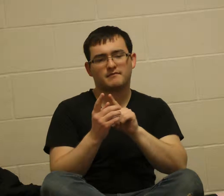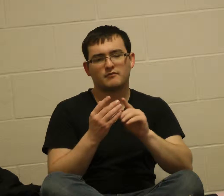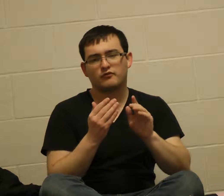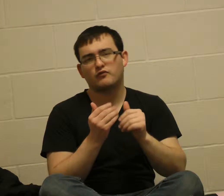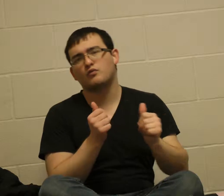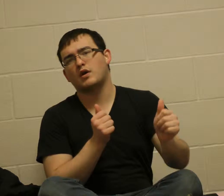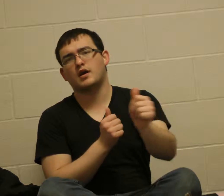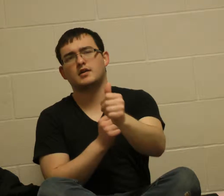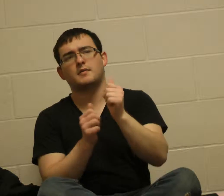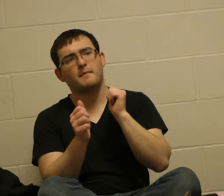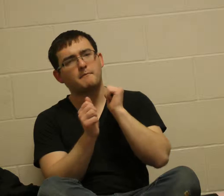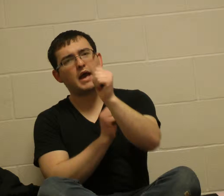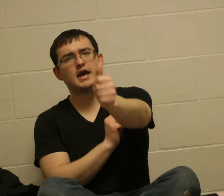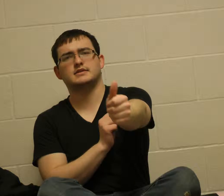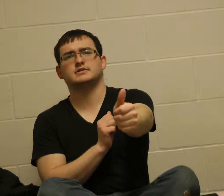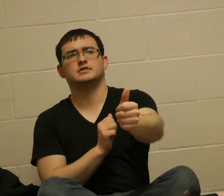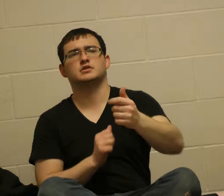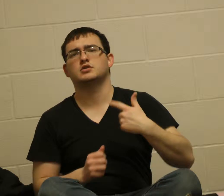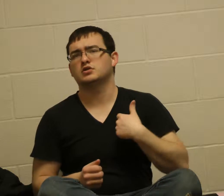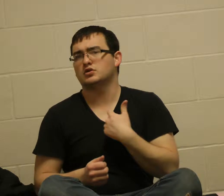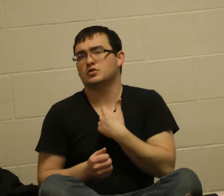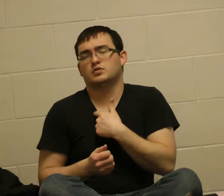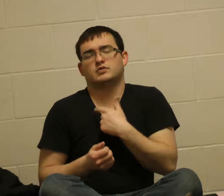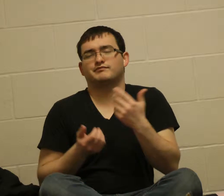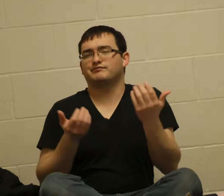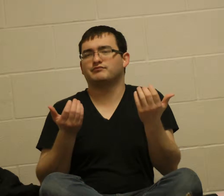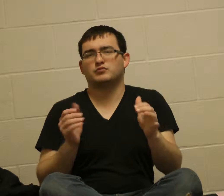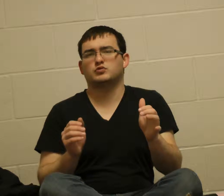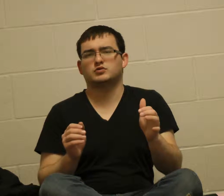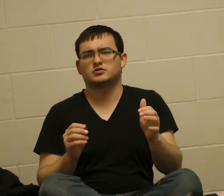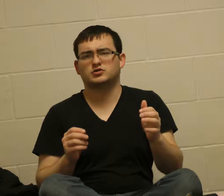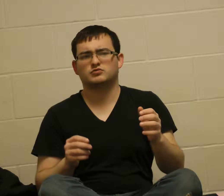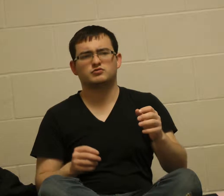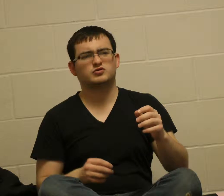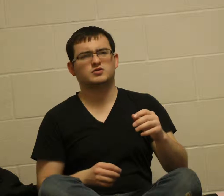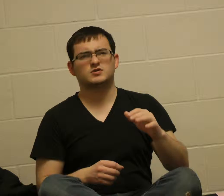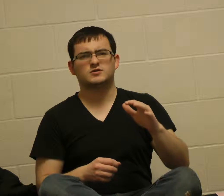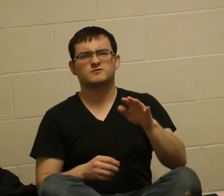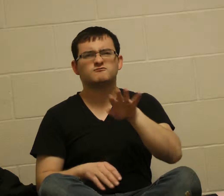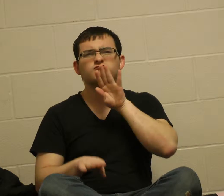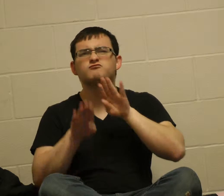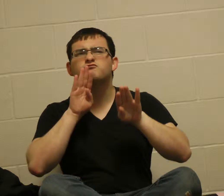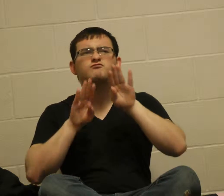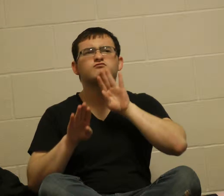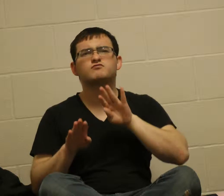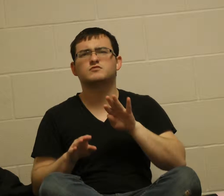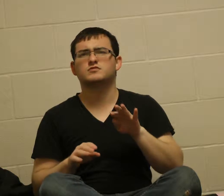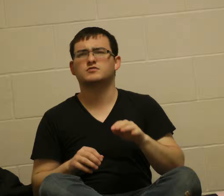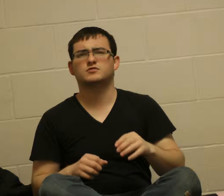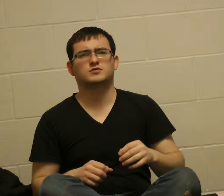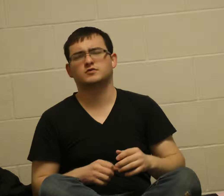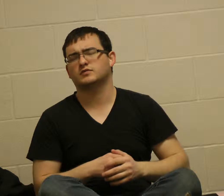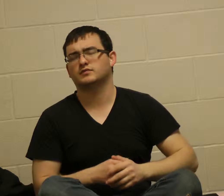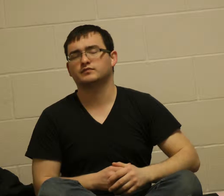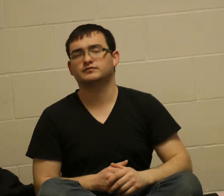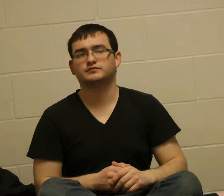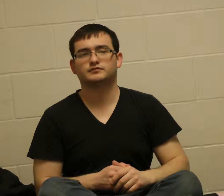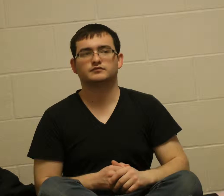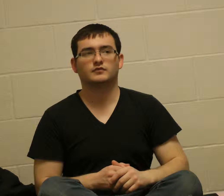few rules that I have about my own class in terms of students learning grammar. And the first rule really is